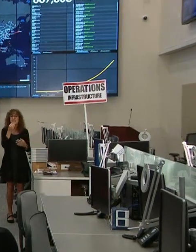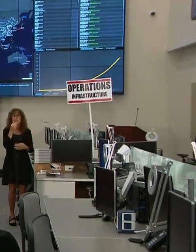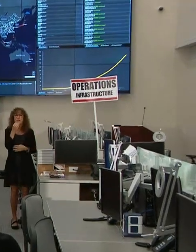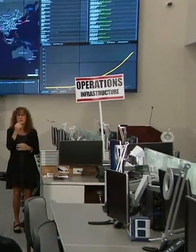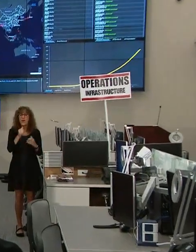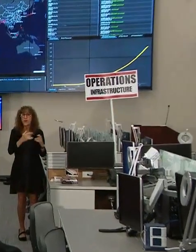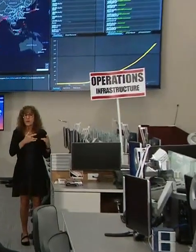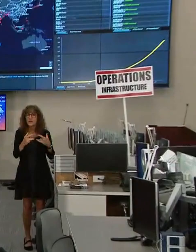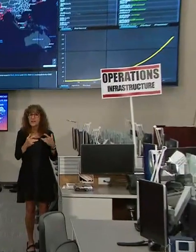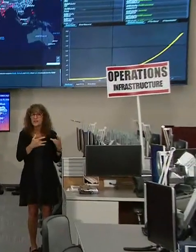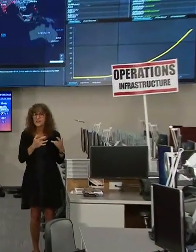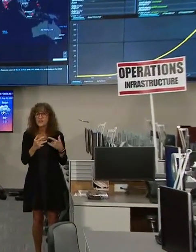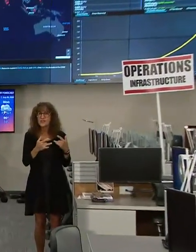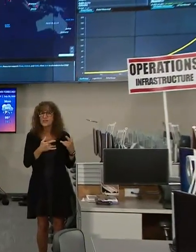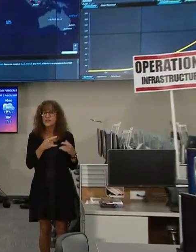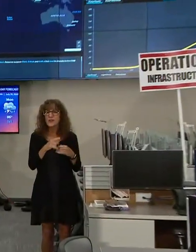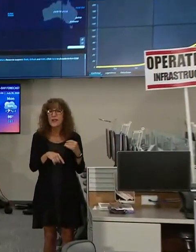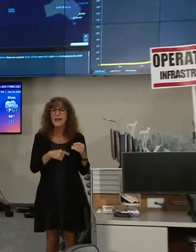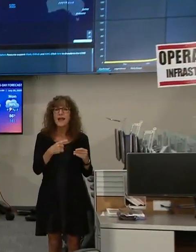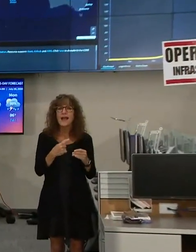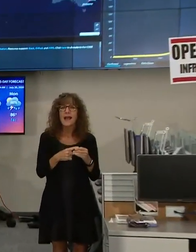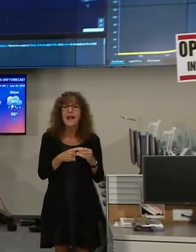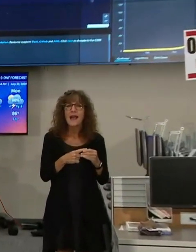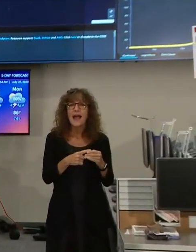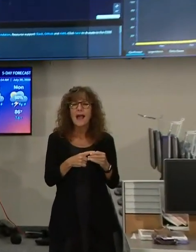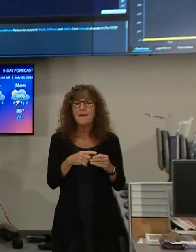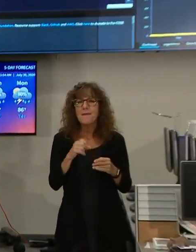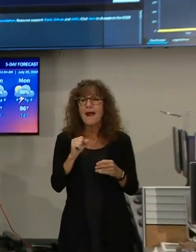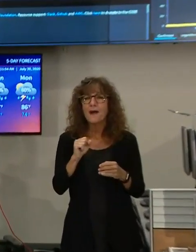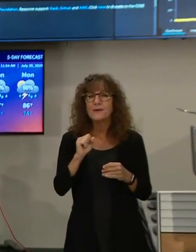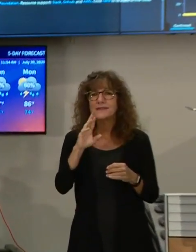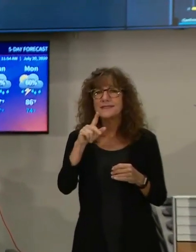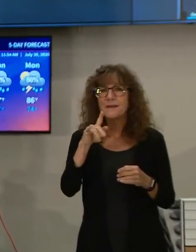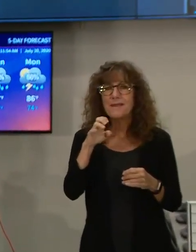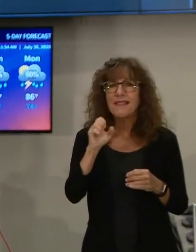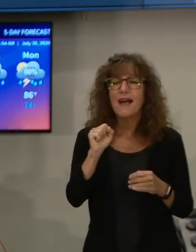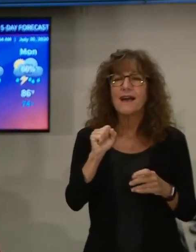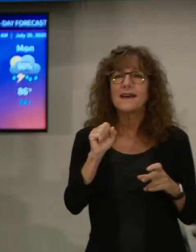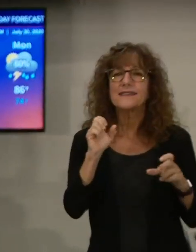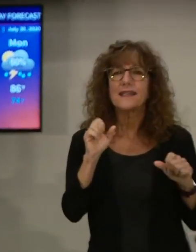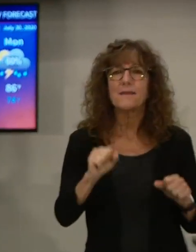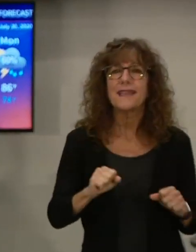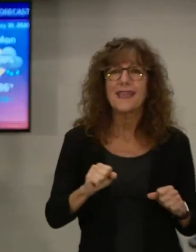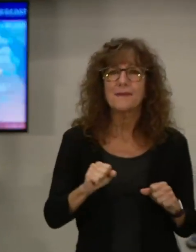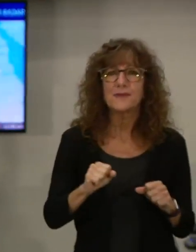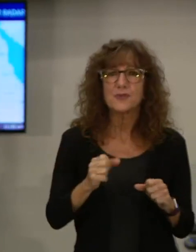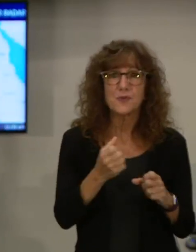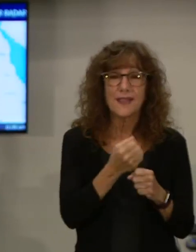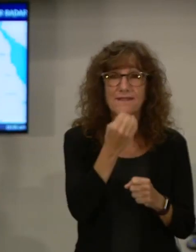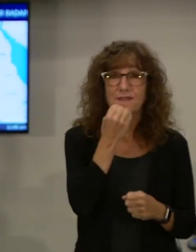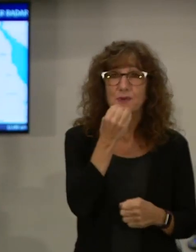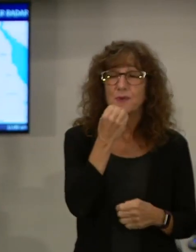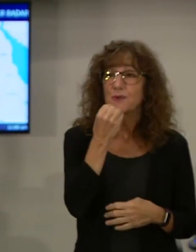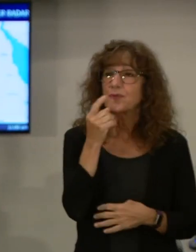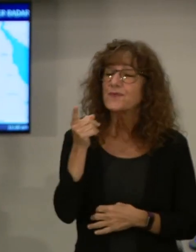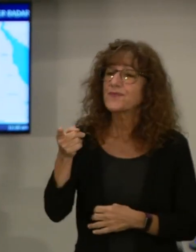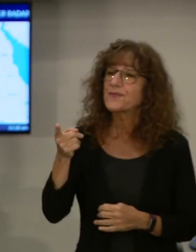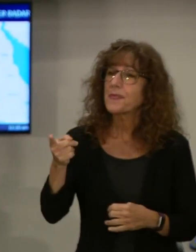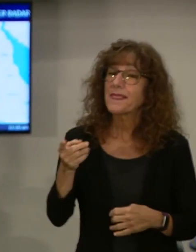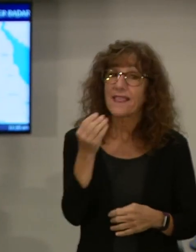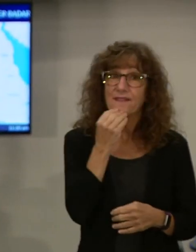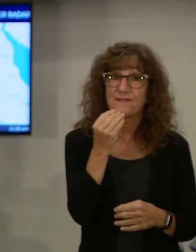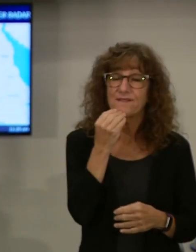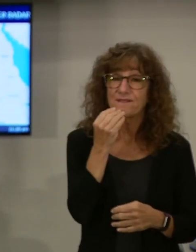concerned are you about the supplies and being able to access this food? So the